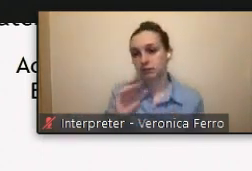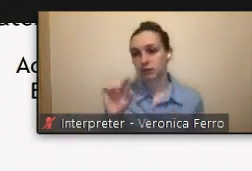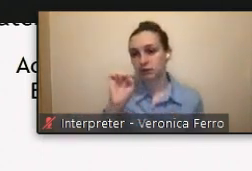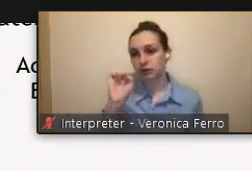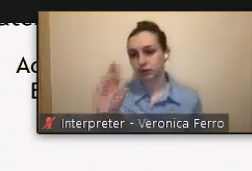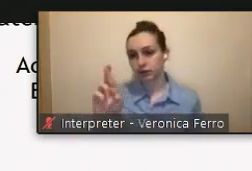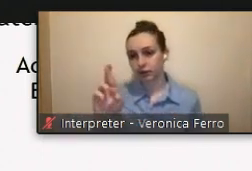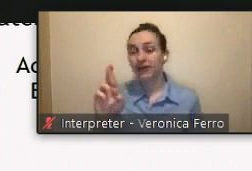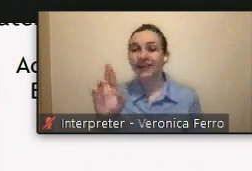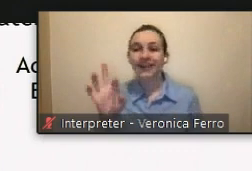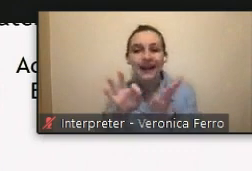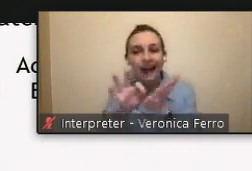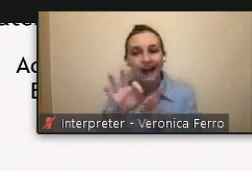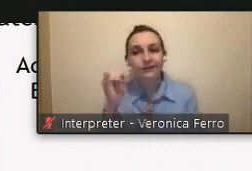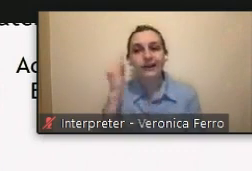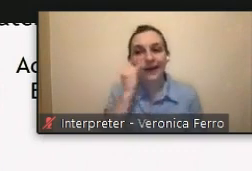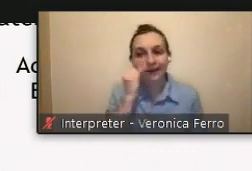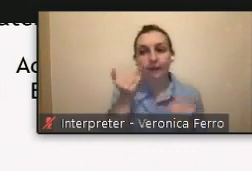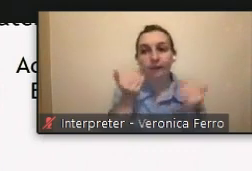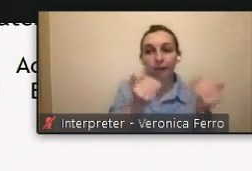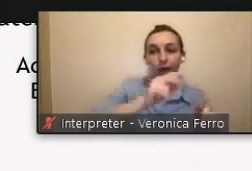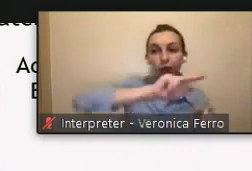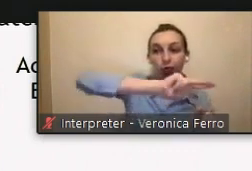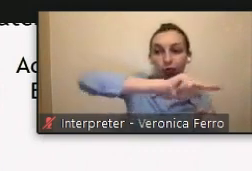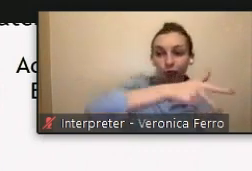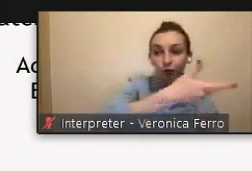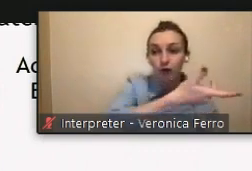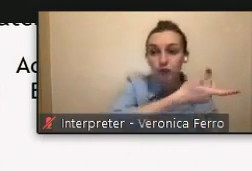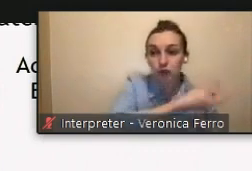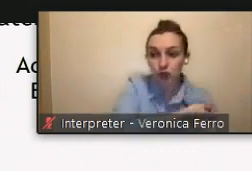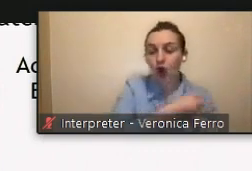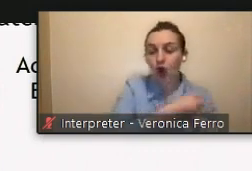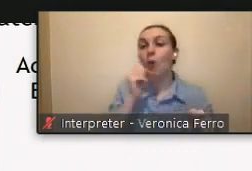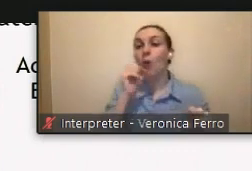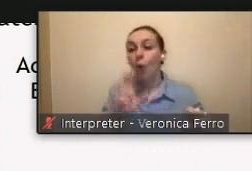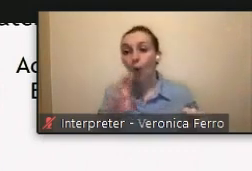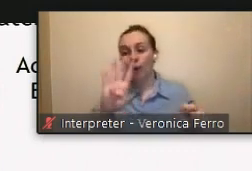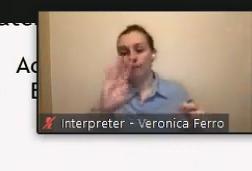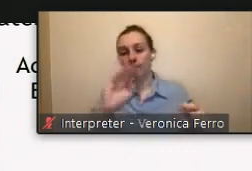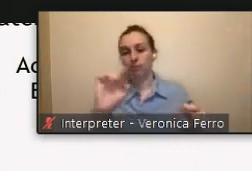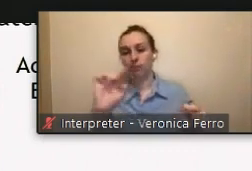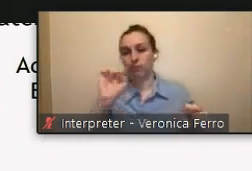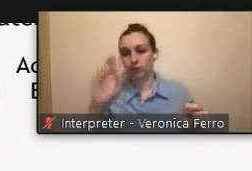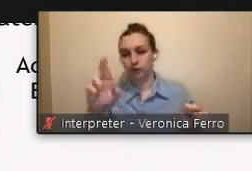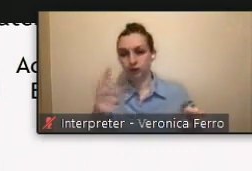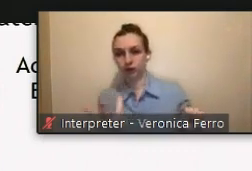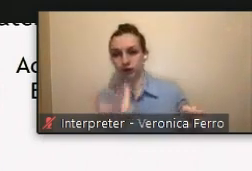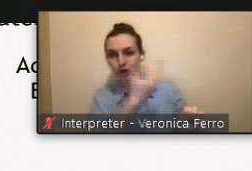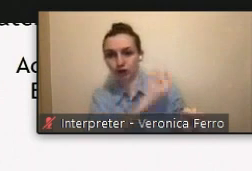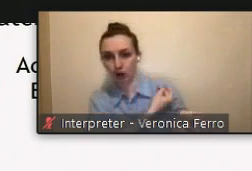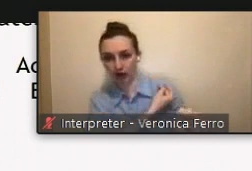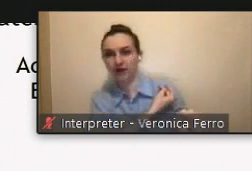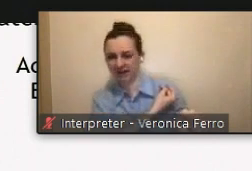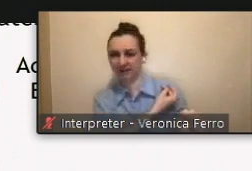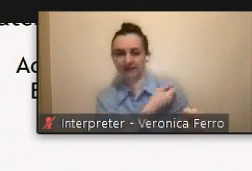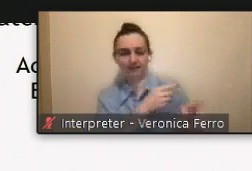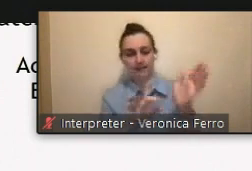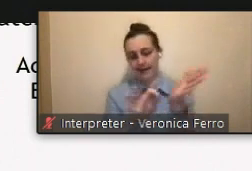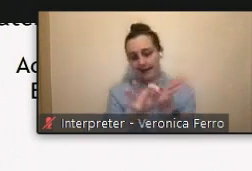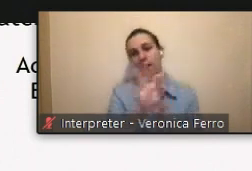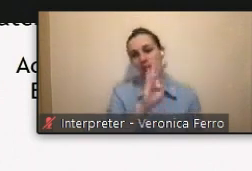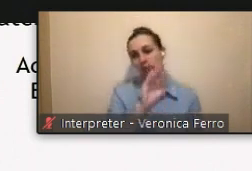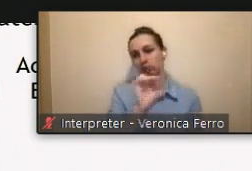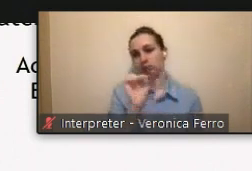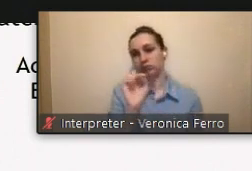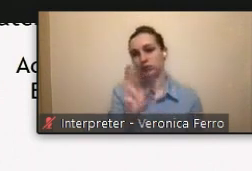doses. Again, this follows the same general framework that the CDC does for their data tracker as well, but it's slightly